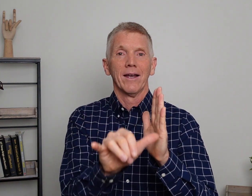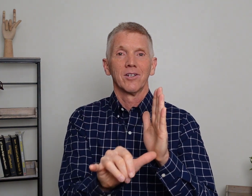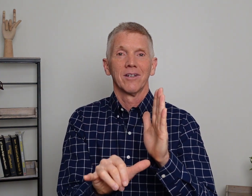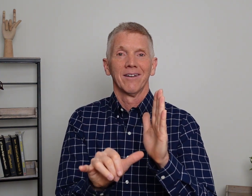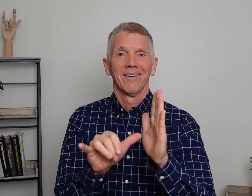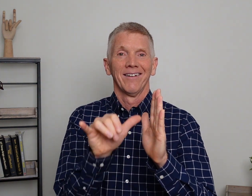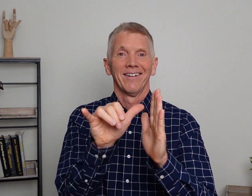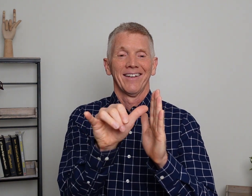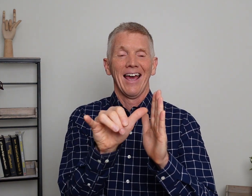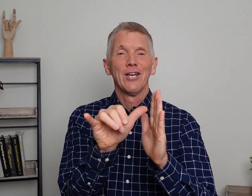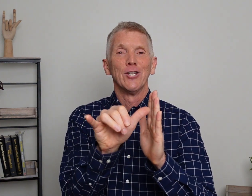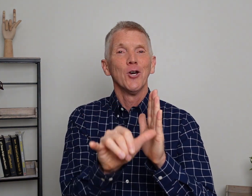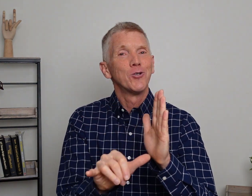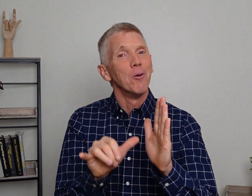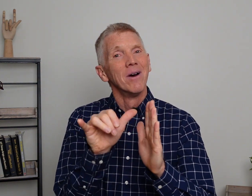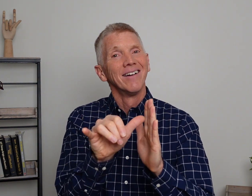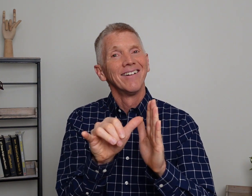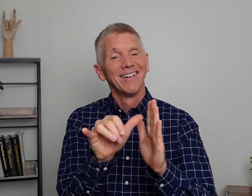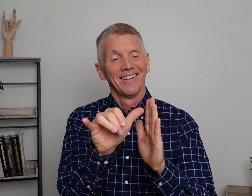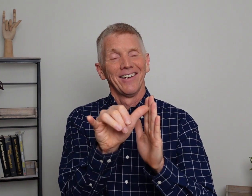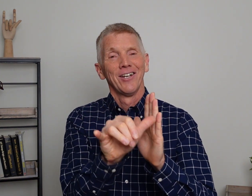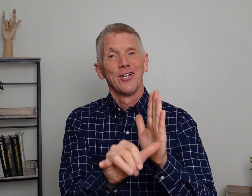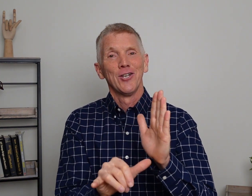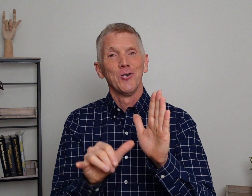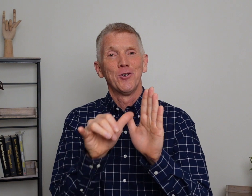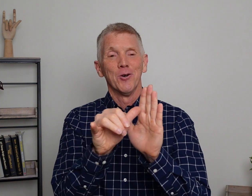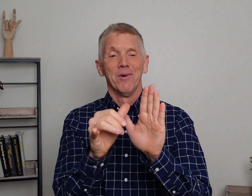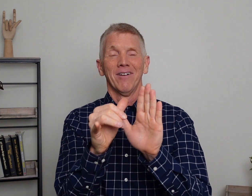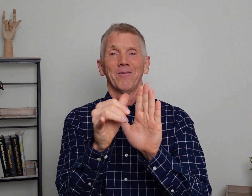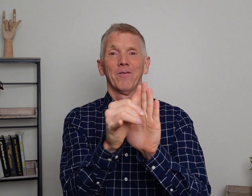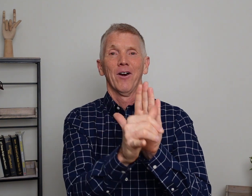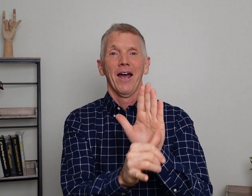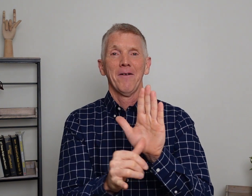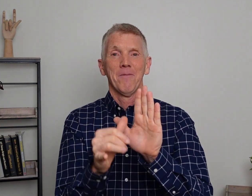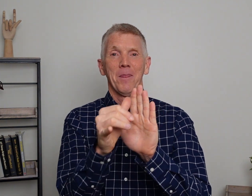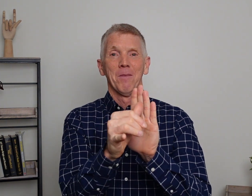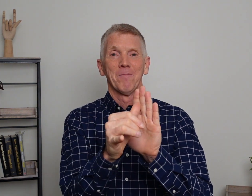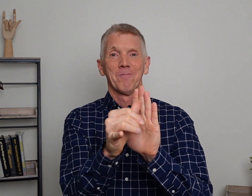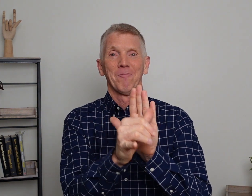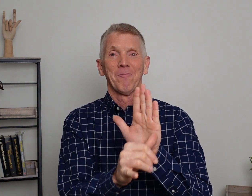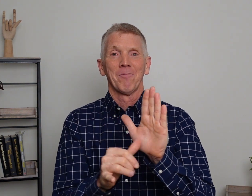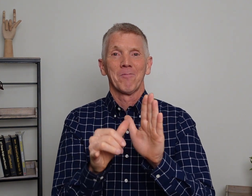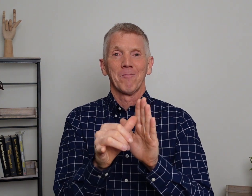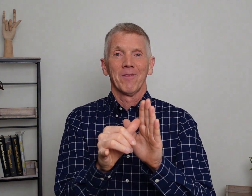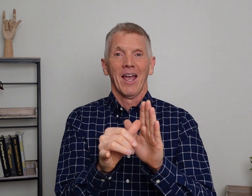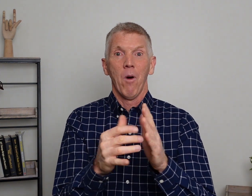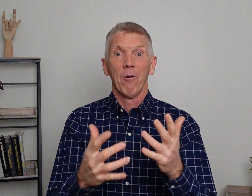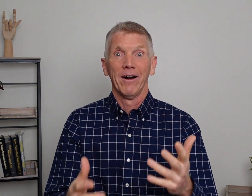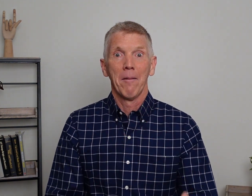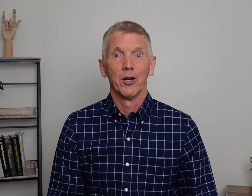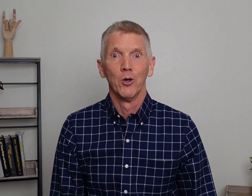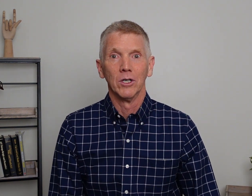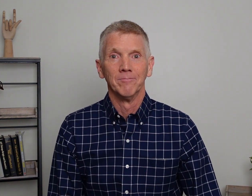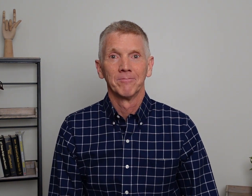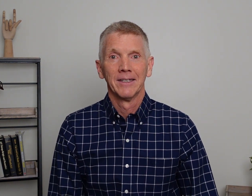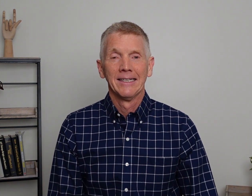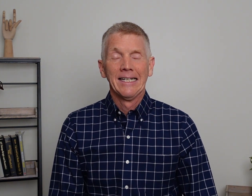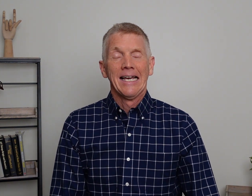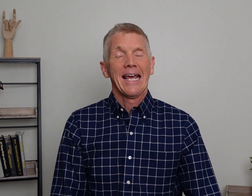twice. Okay? YouTube. YouTube. All right? And while we're here, how about Google?